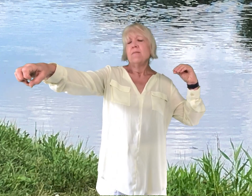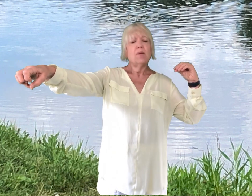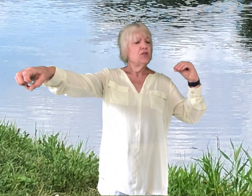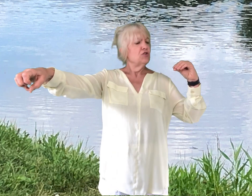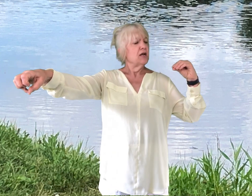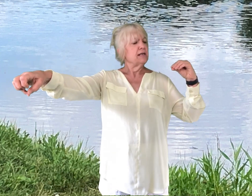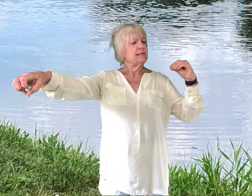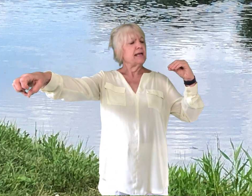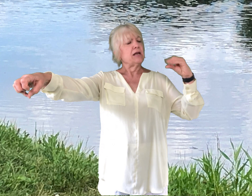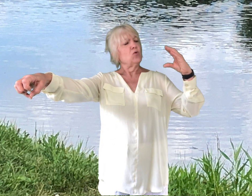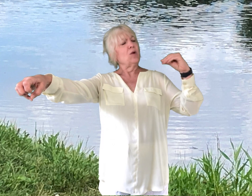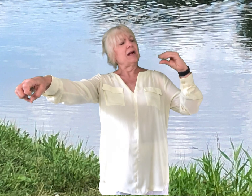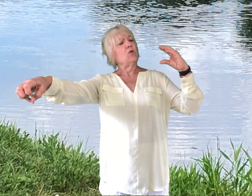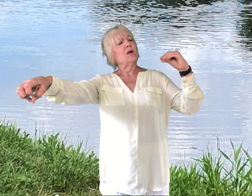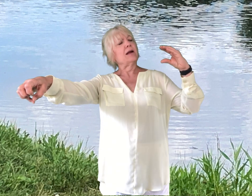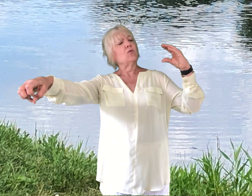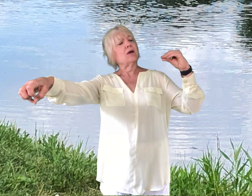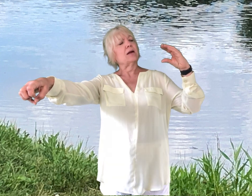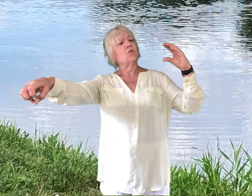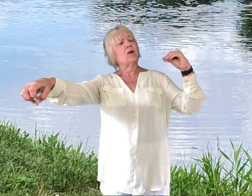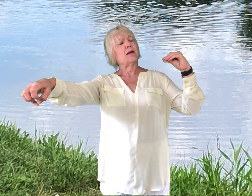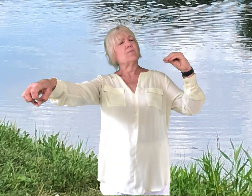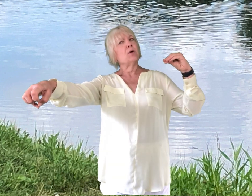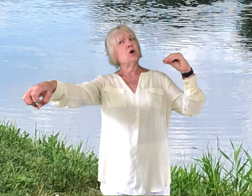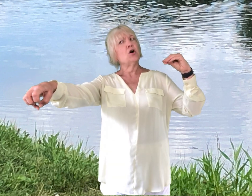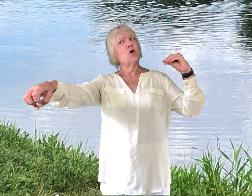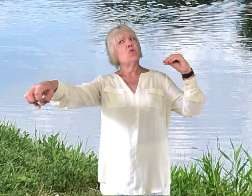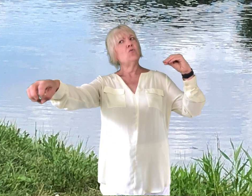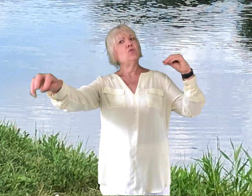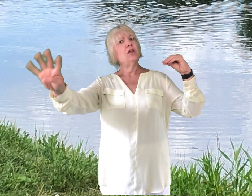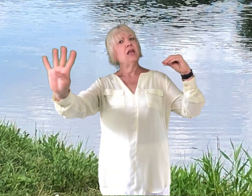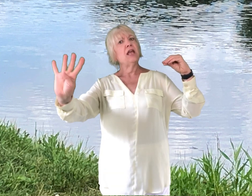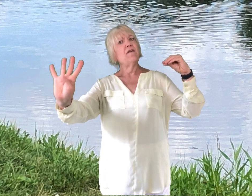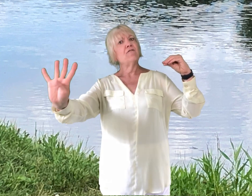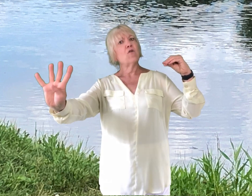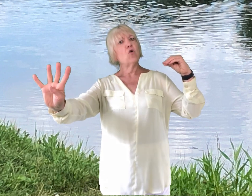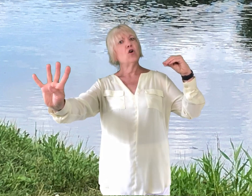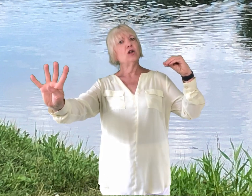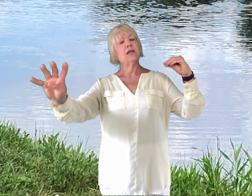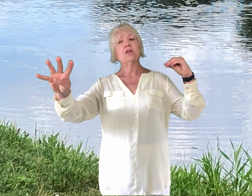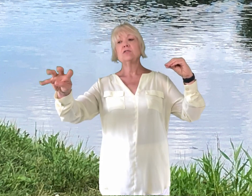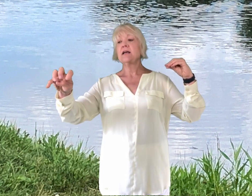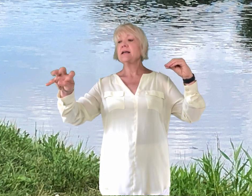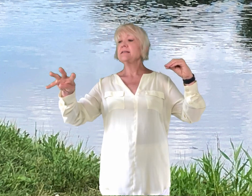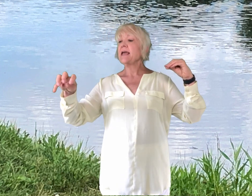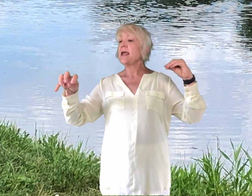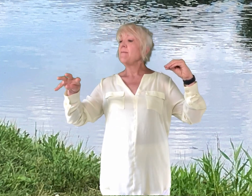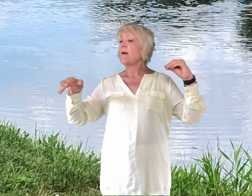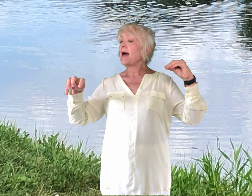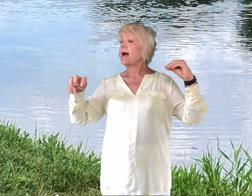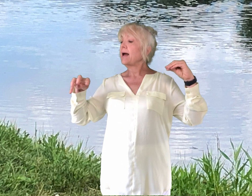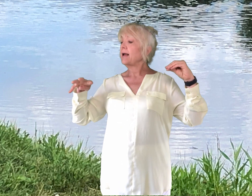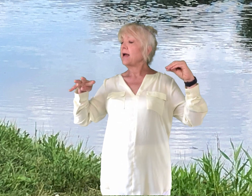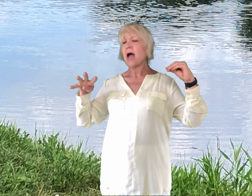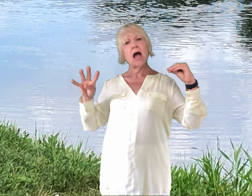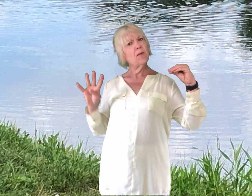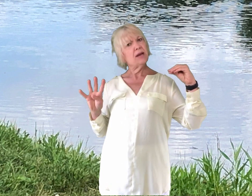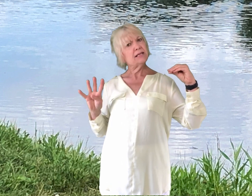Mother duck said, but only four little ducks came back. How many